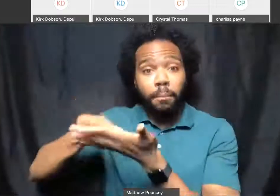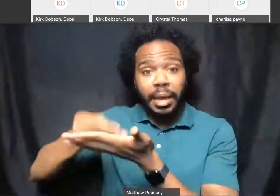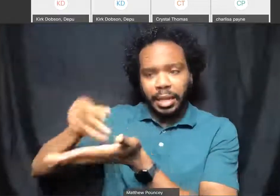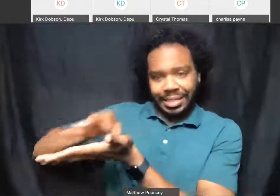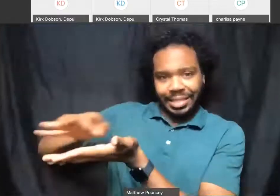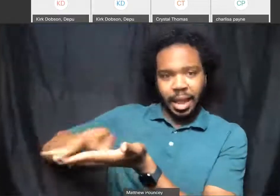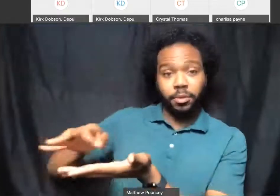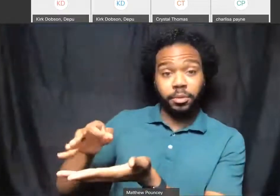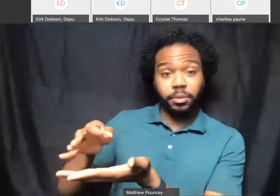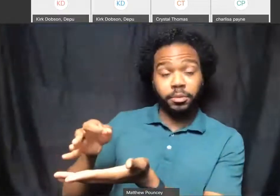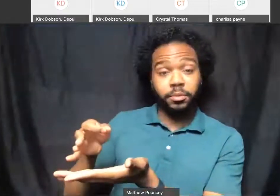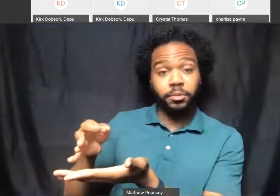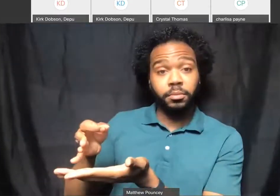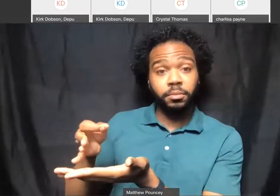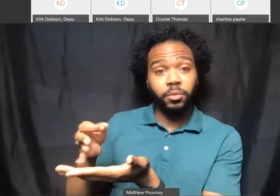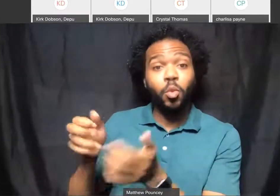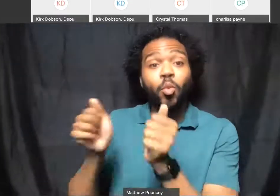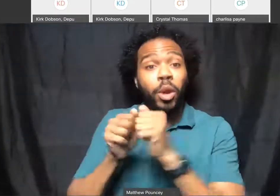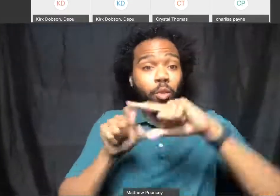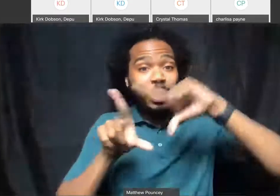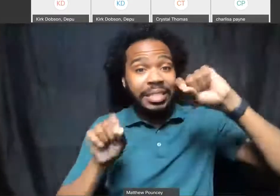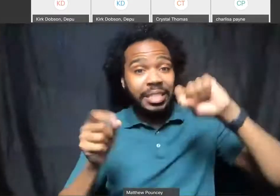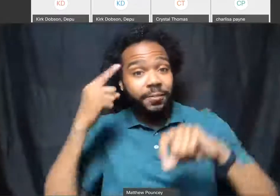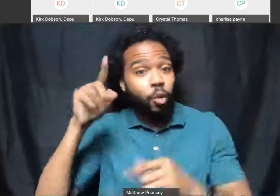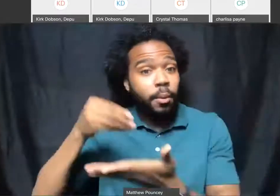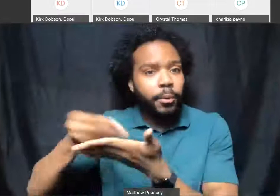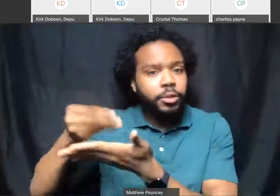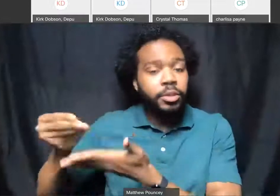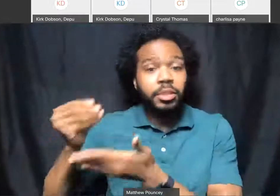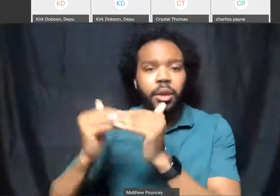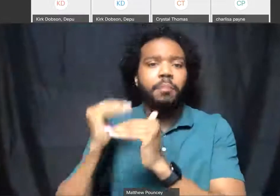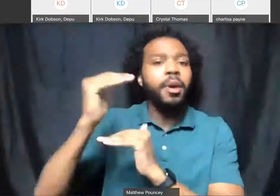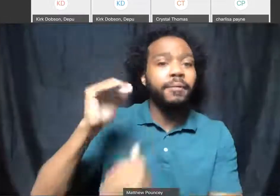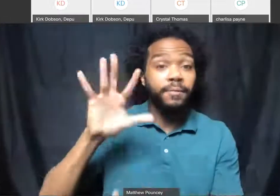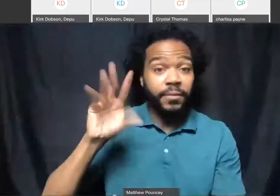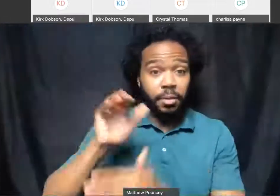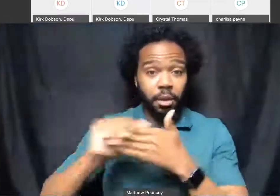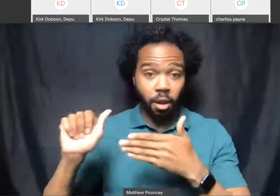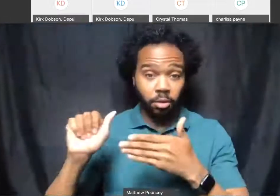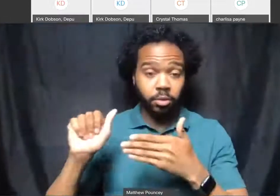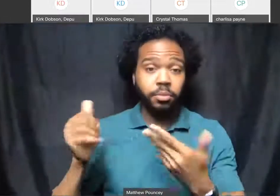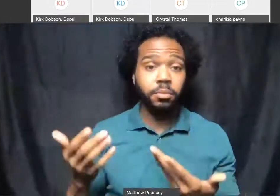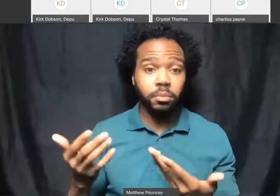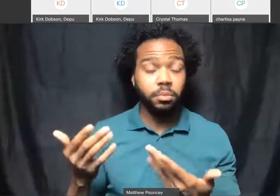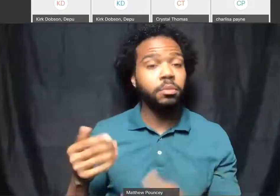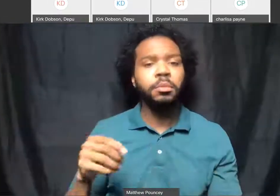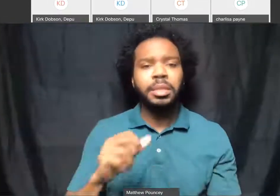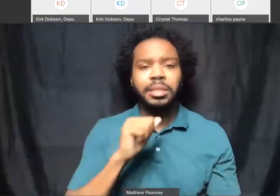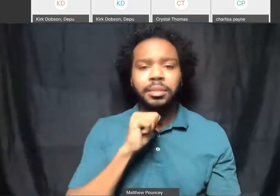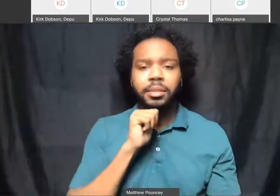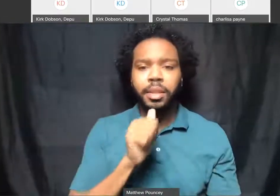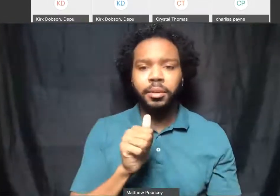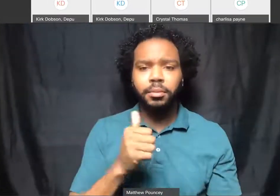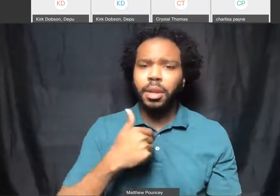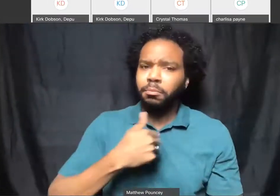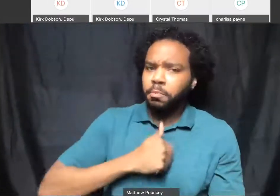with receipts for purchases that are above $50. So it's not, and I do apologize if